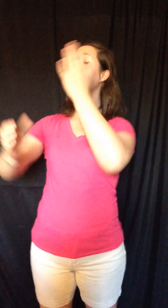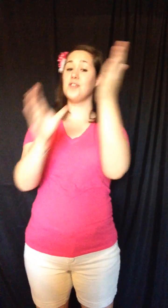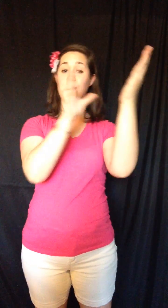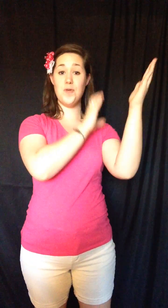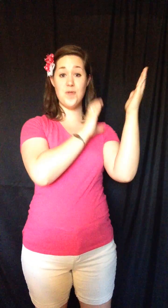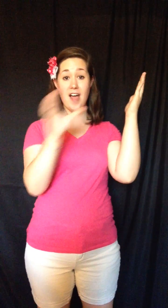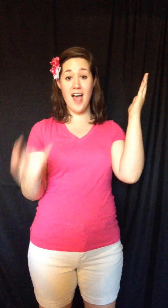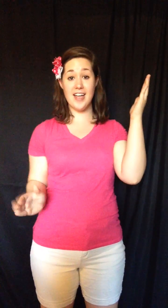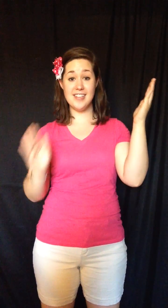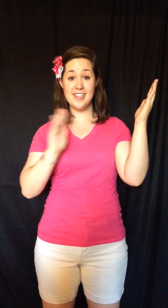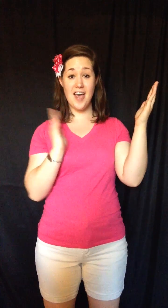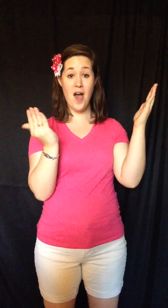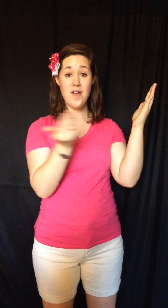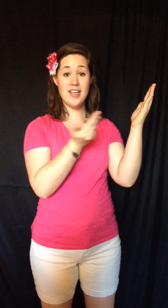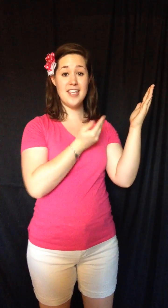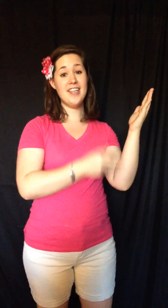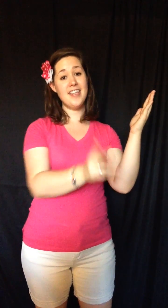to Christ our King